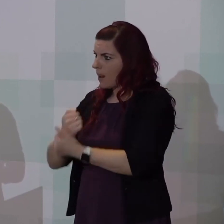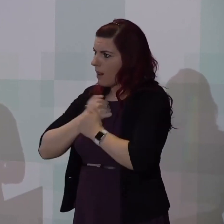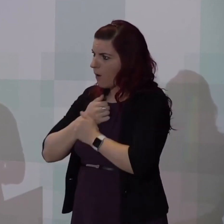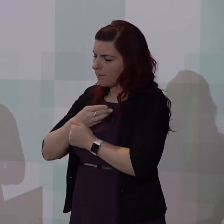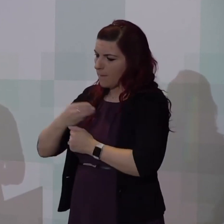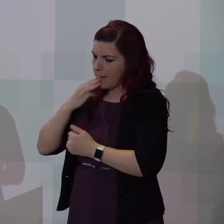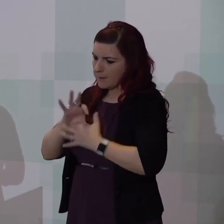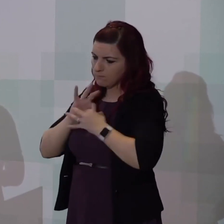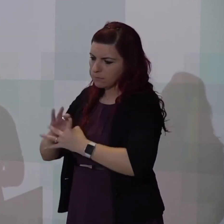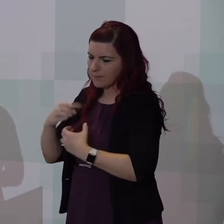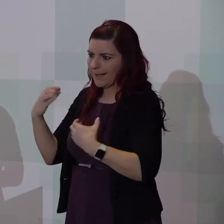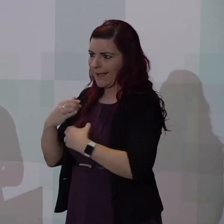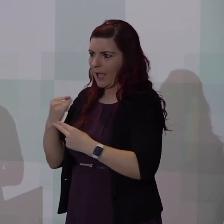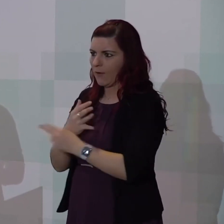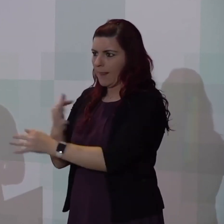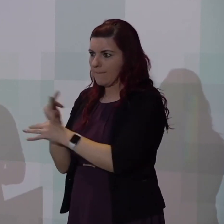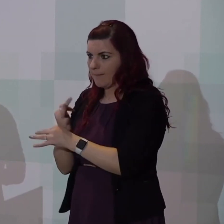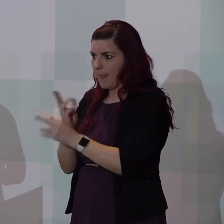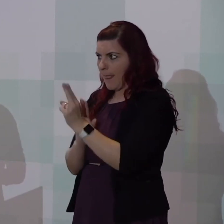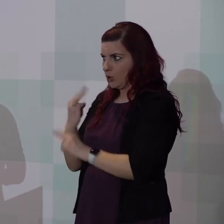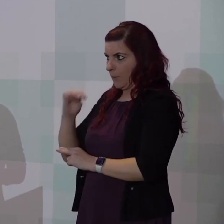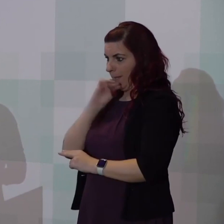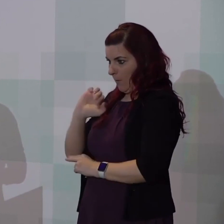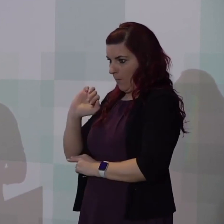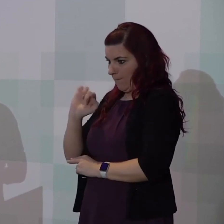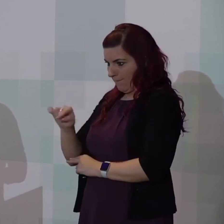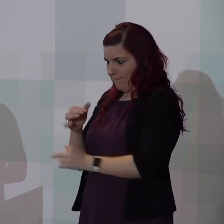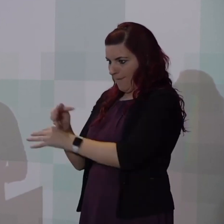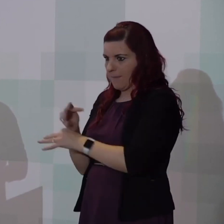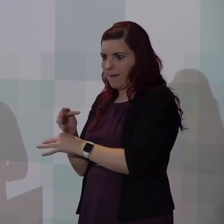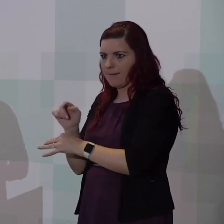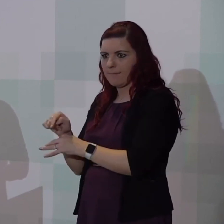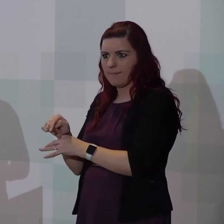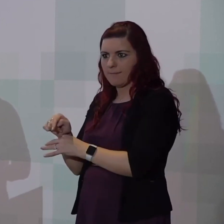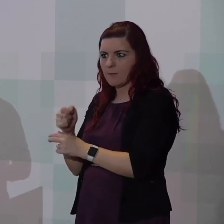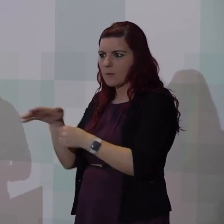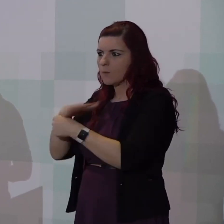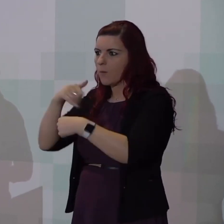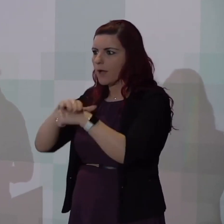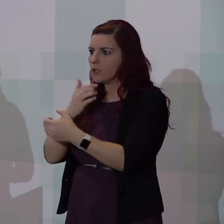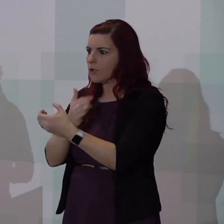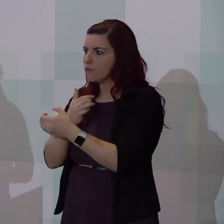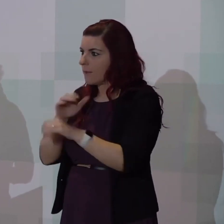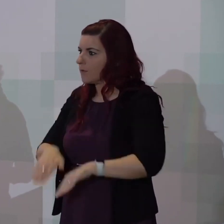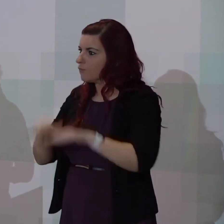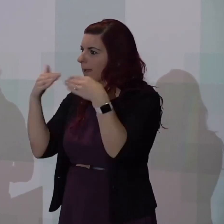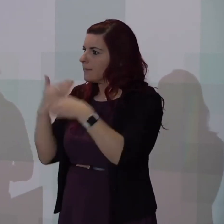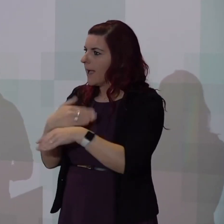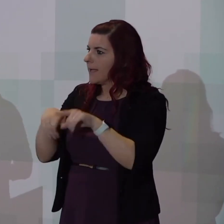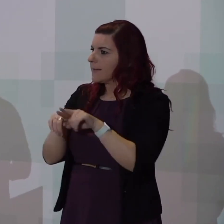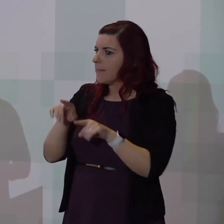and care within the family that defines it as one. In the case of children being raised by same-sex